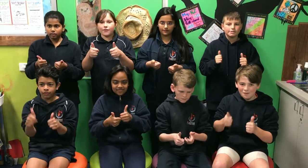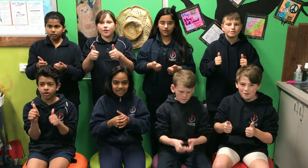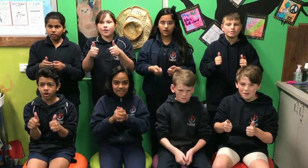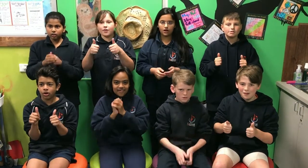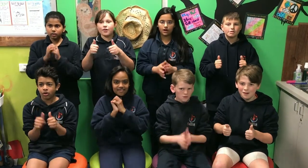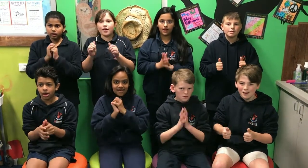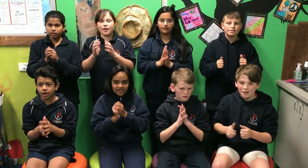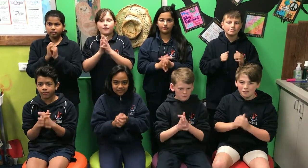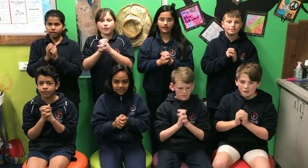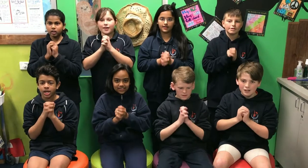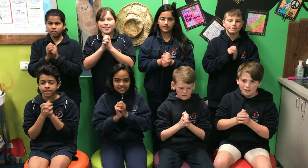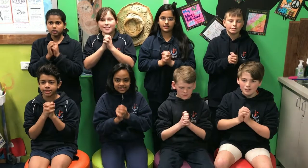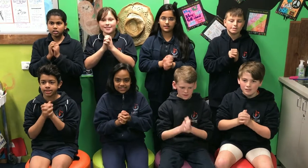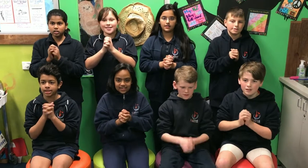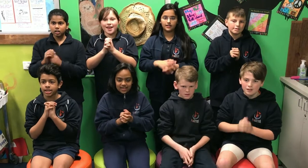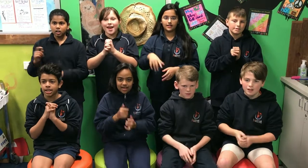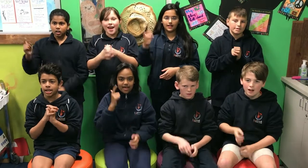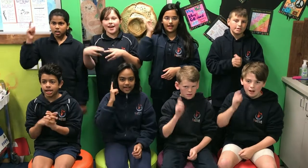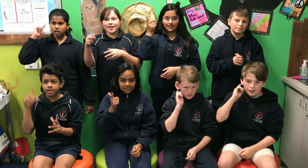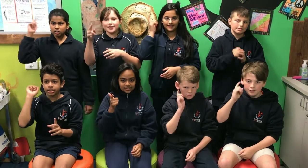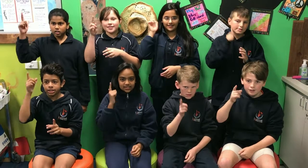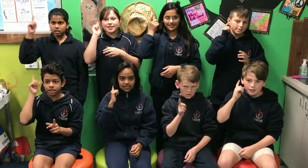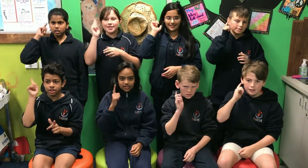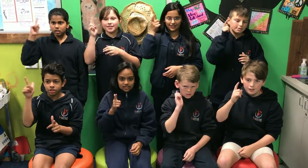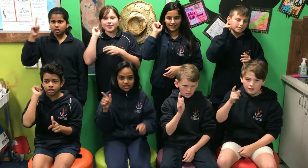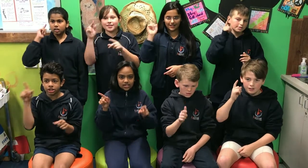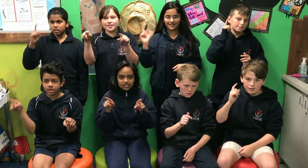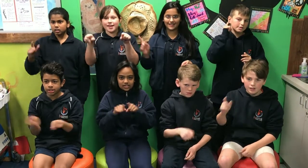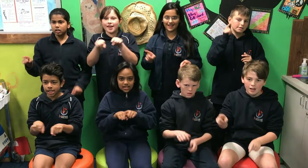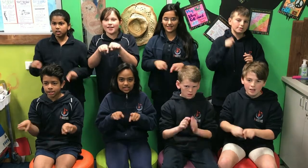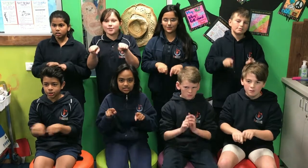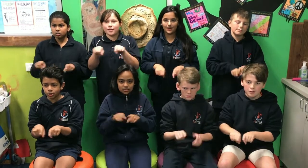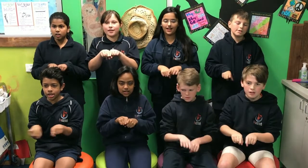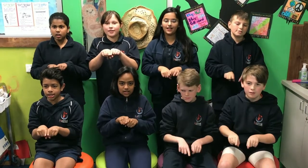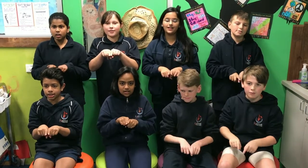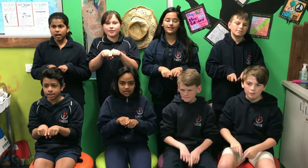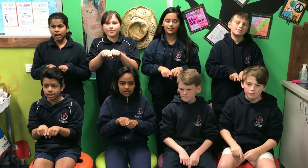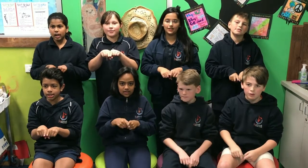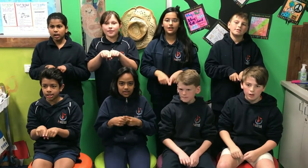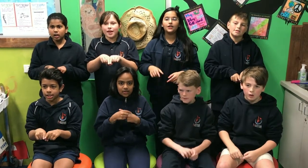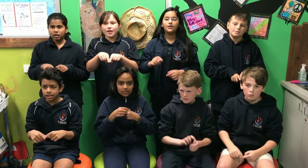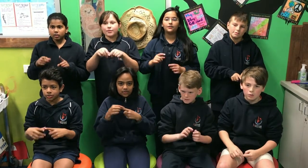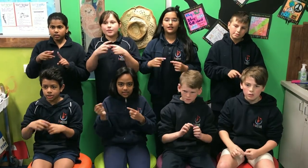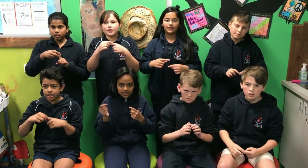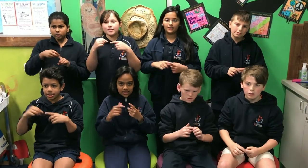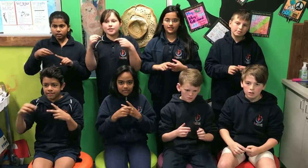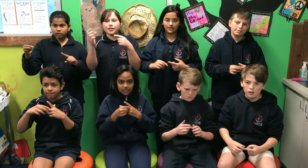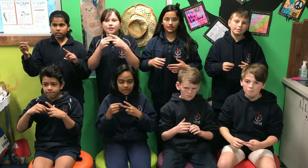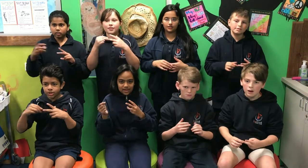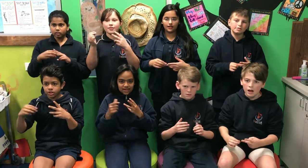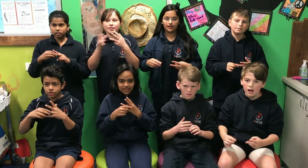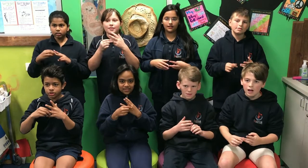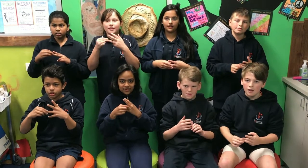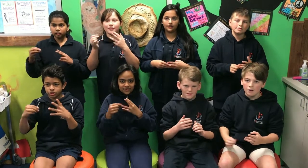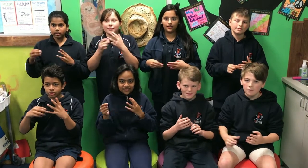for our friends and teachers as well. We'll continue to learn the